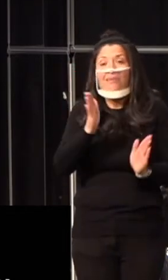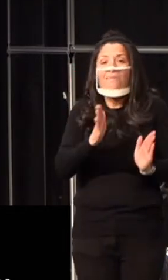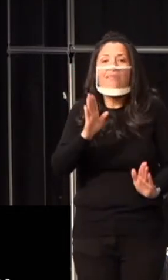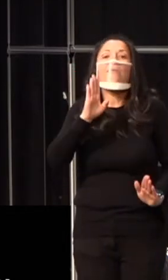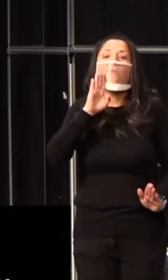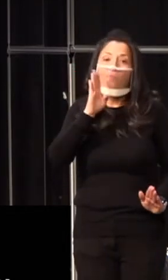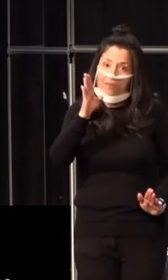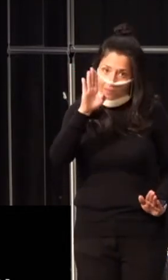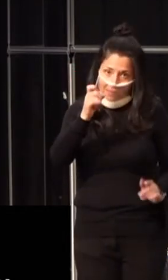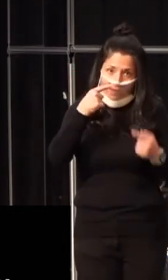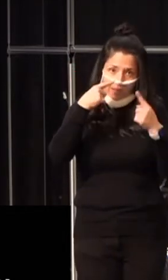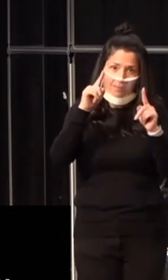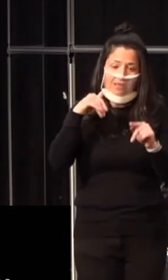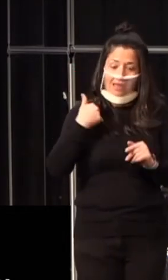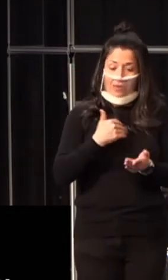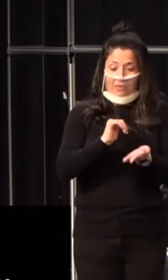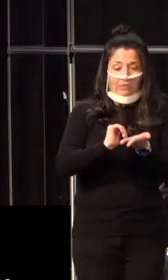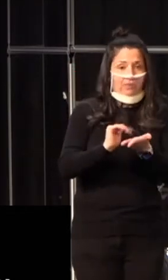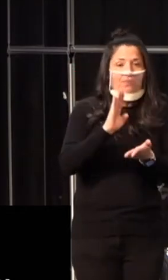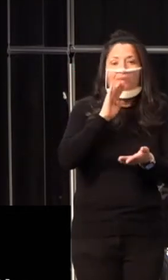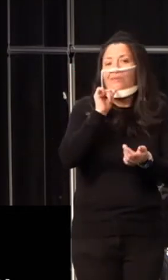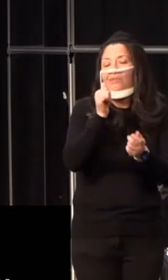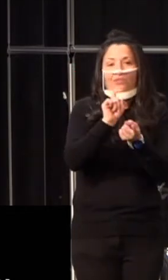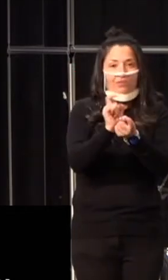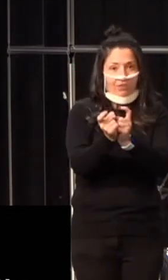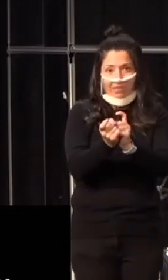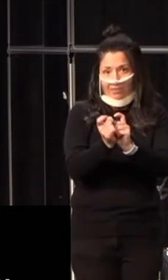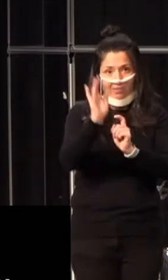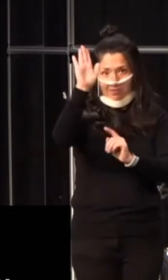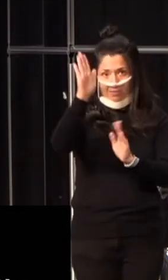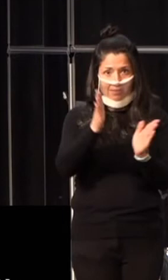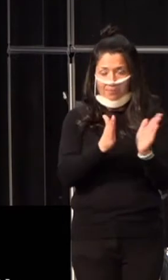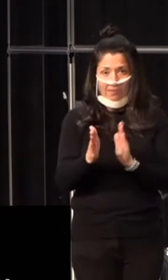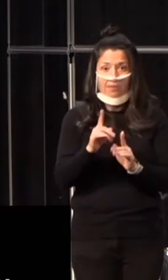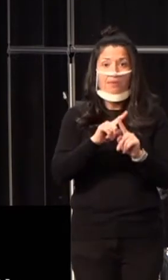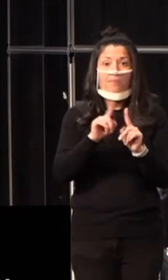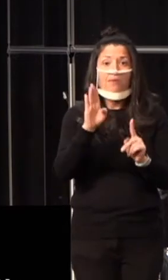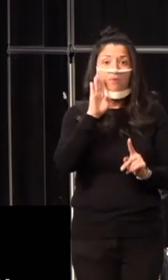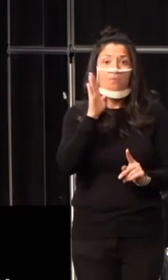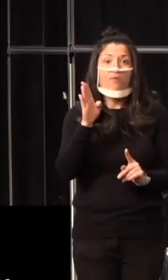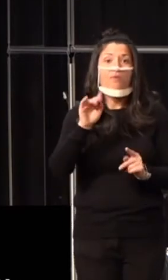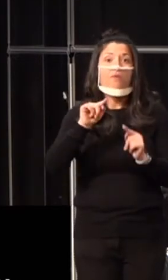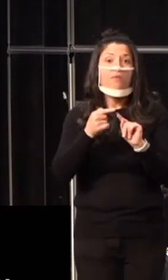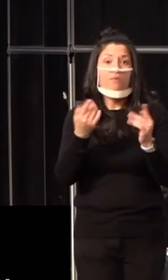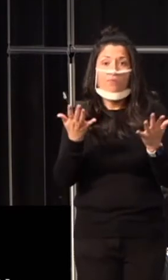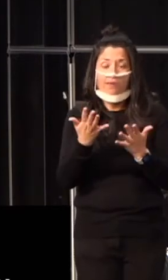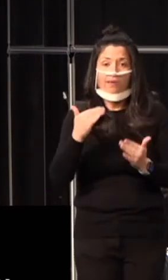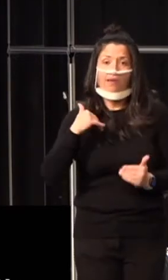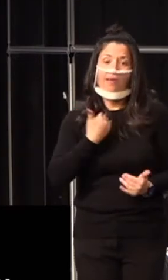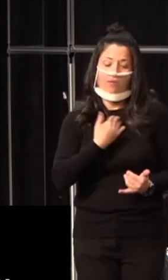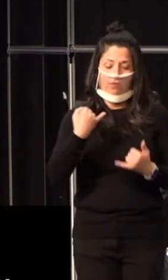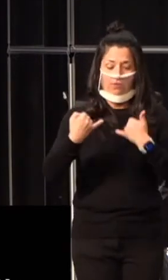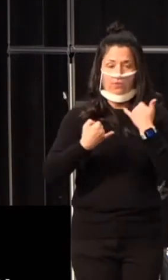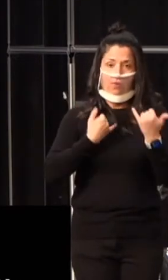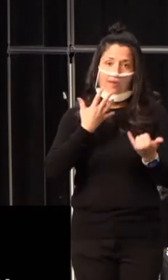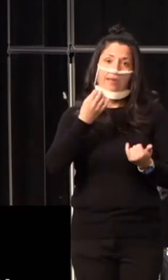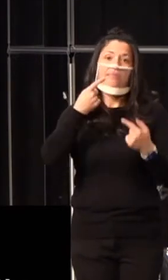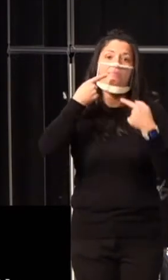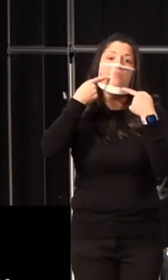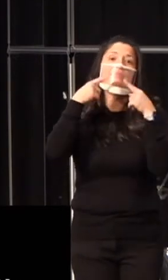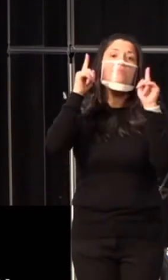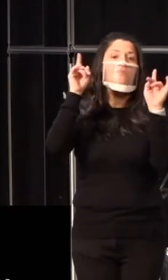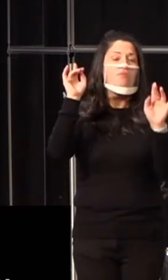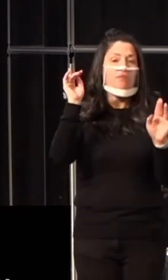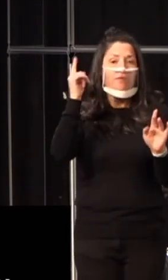Our excuses will not hinder the plan of God, but listen to this. They will hinder our joy and our fruitfulness for